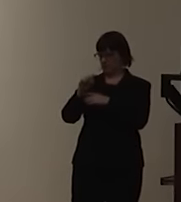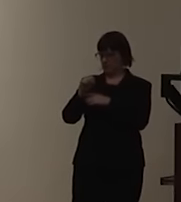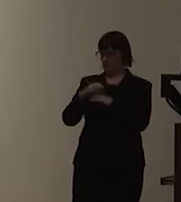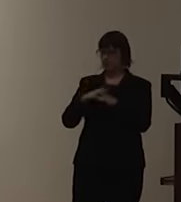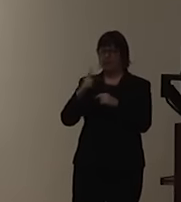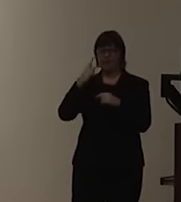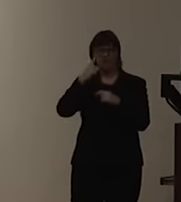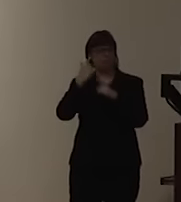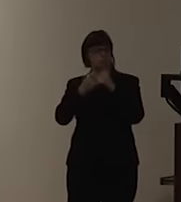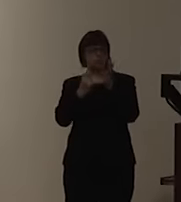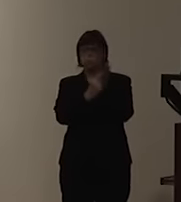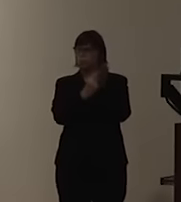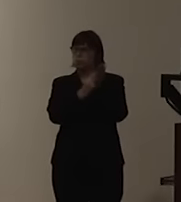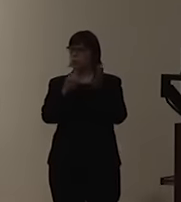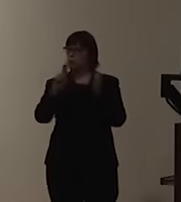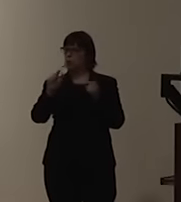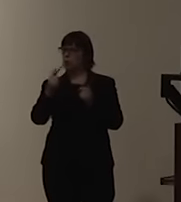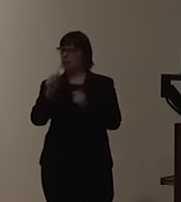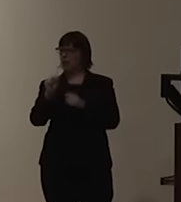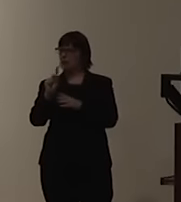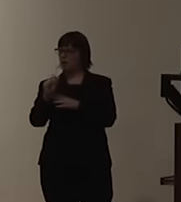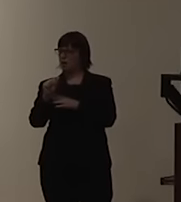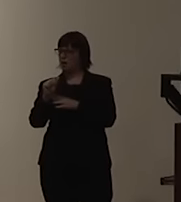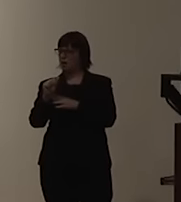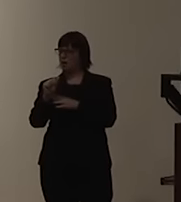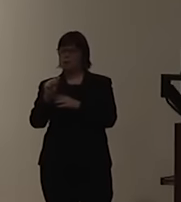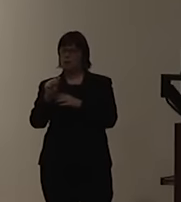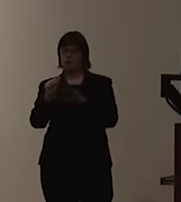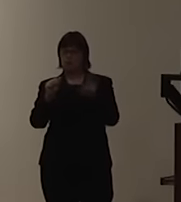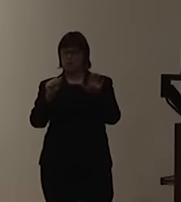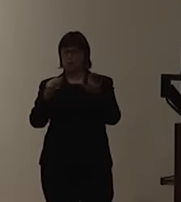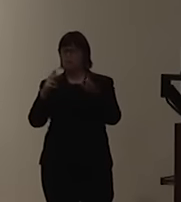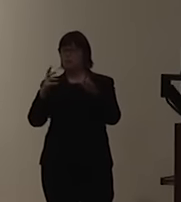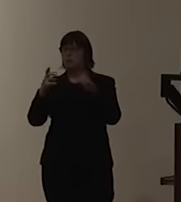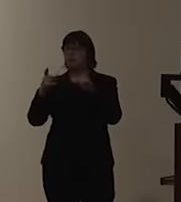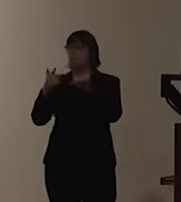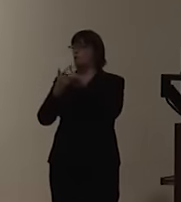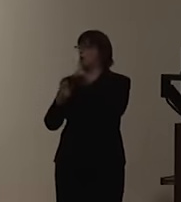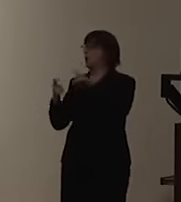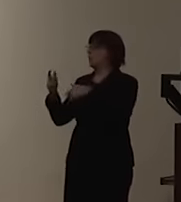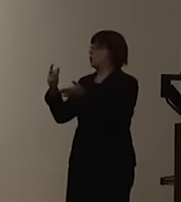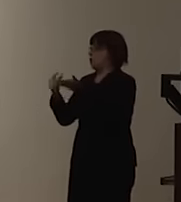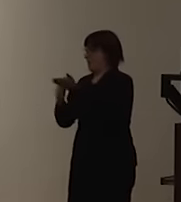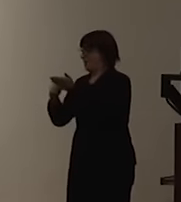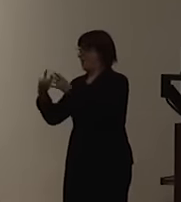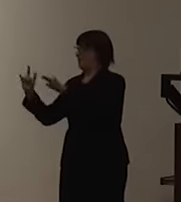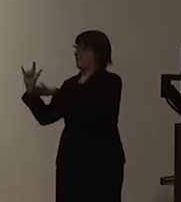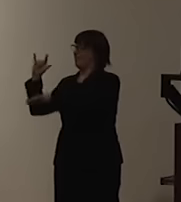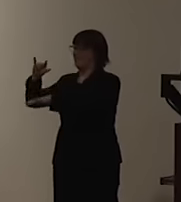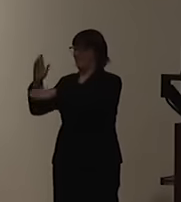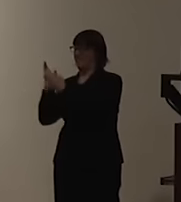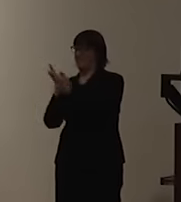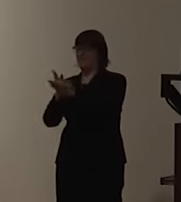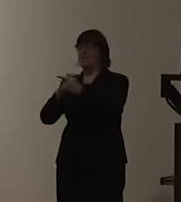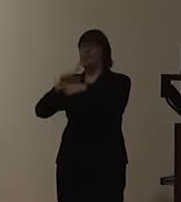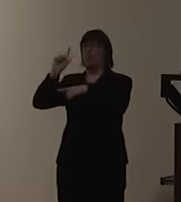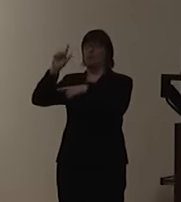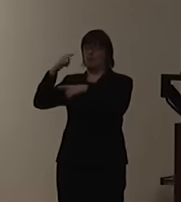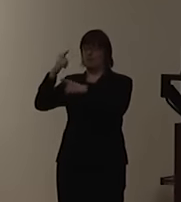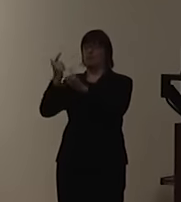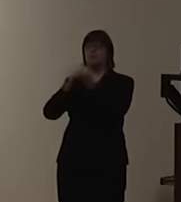think, Uganda, via London into Marburg, where, boom, a number of